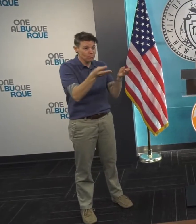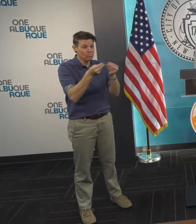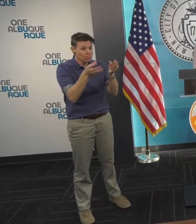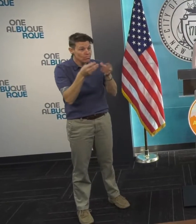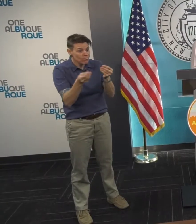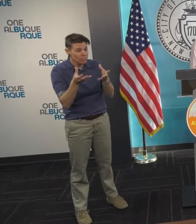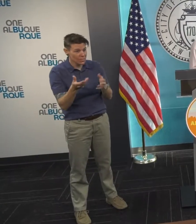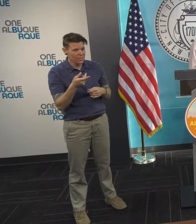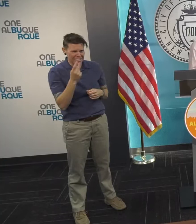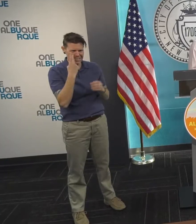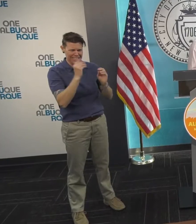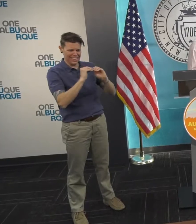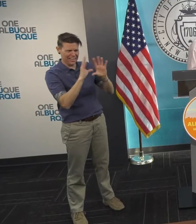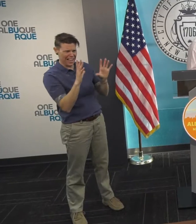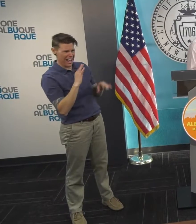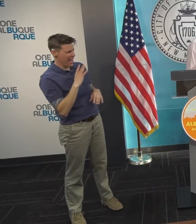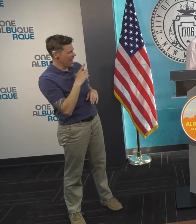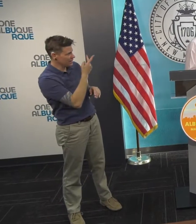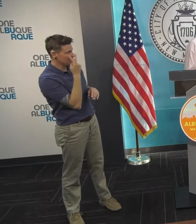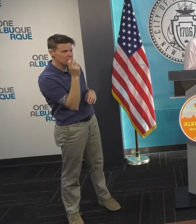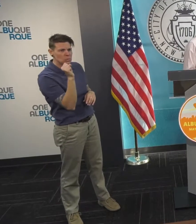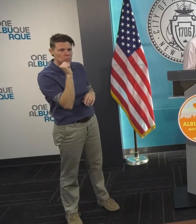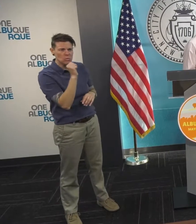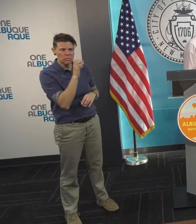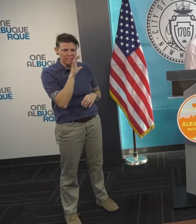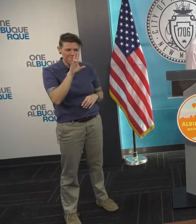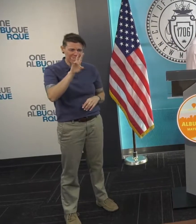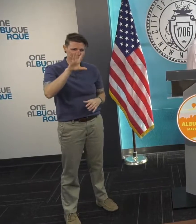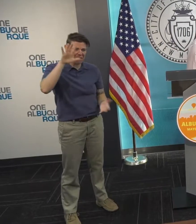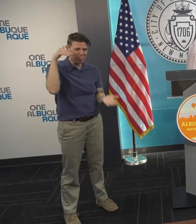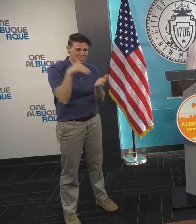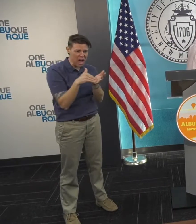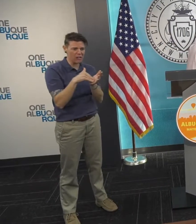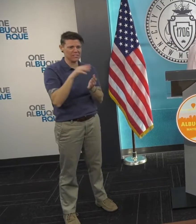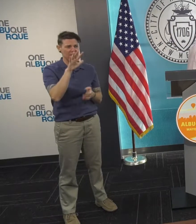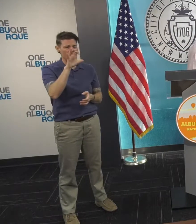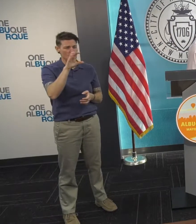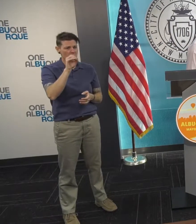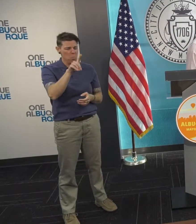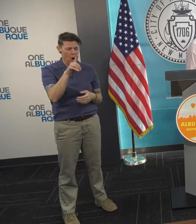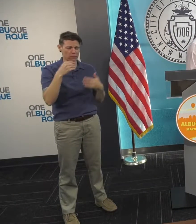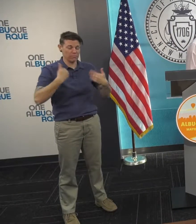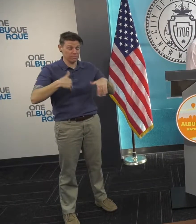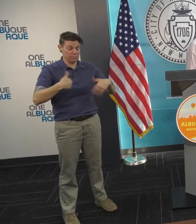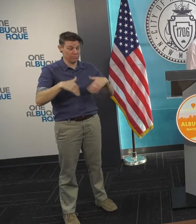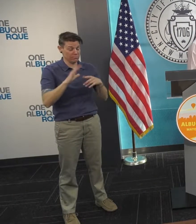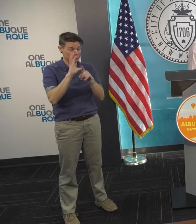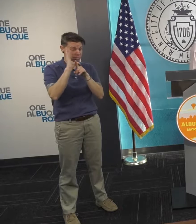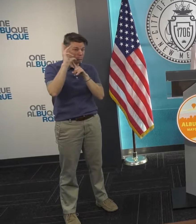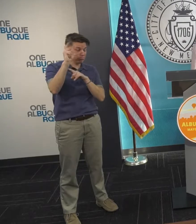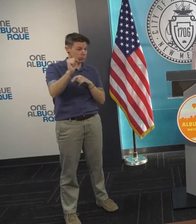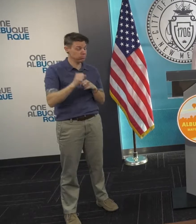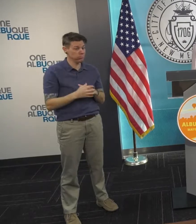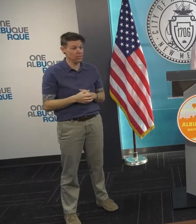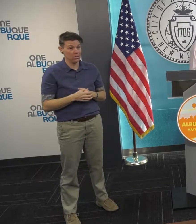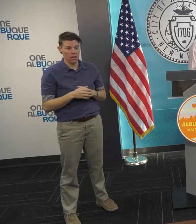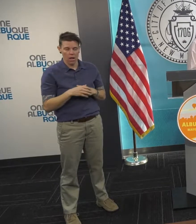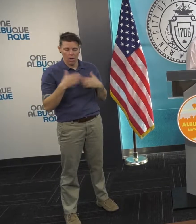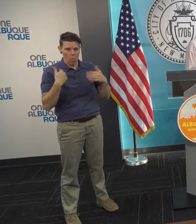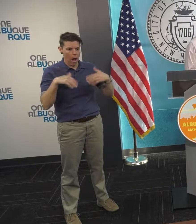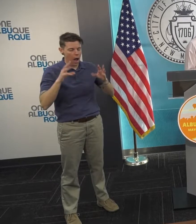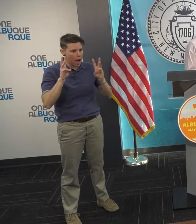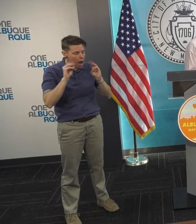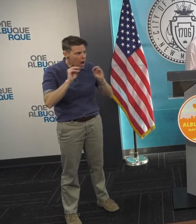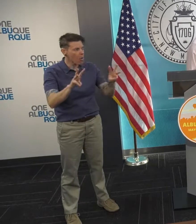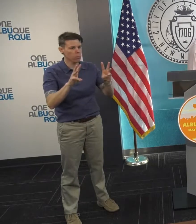that, 75,000 senior meals served. That is just awesome. And again, the mobile meal sites, that's from APS